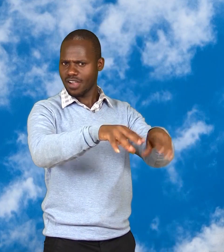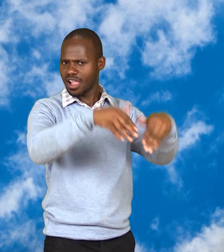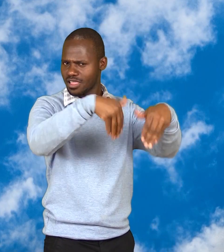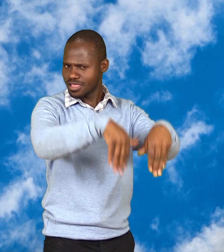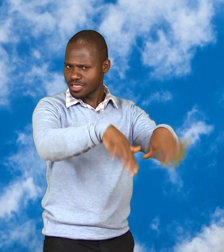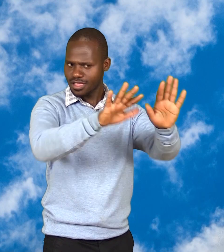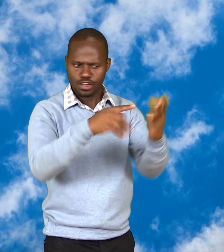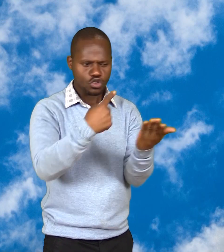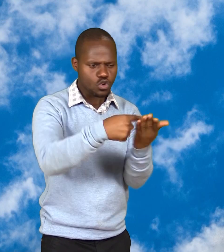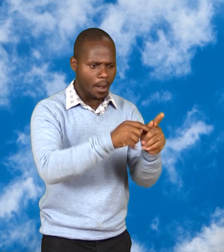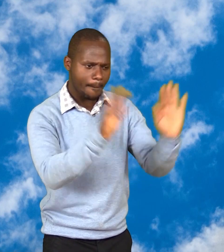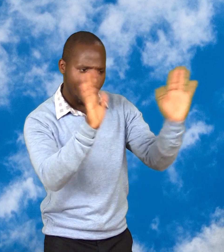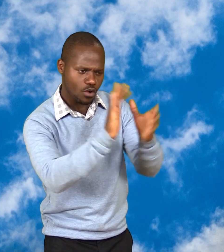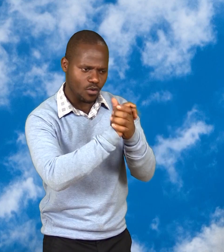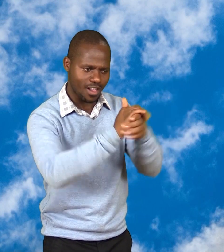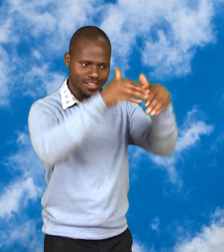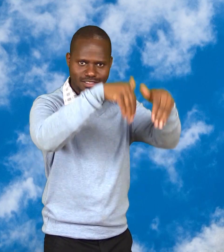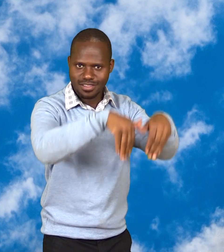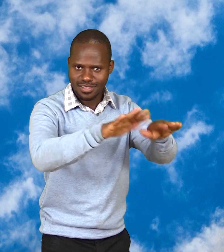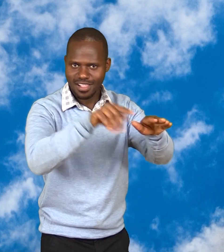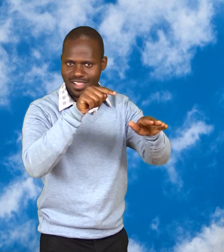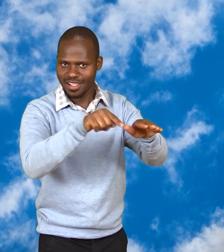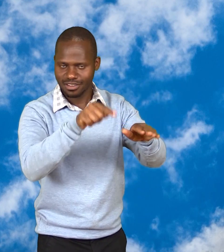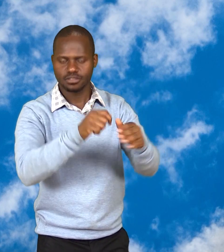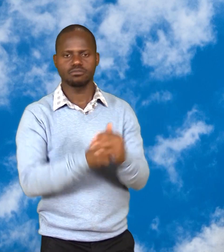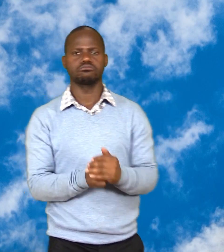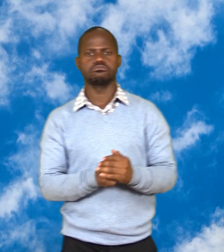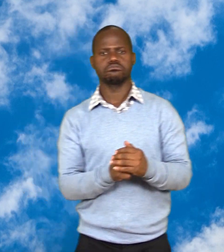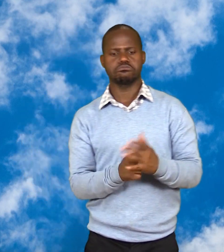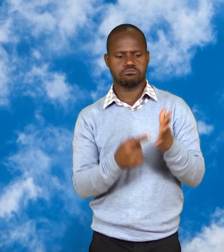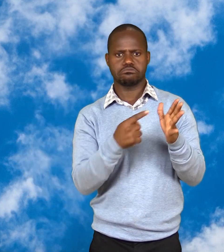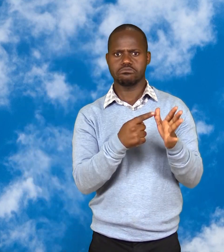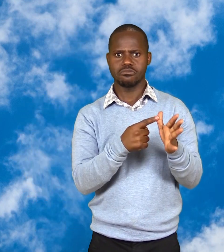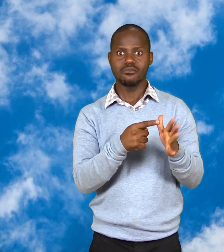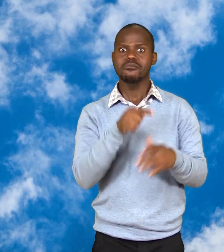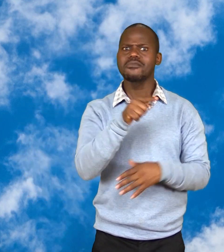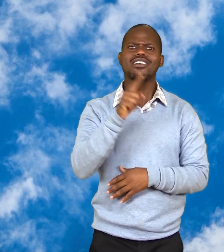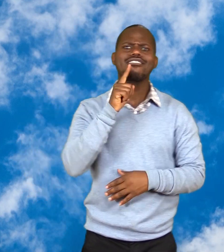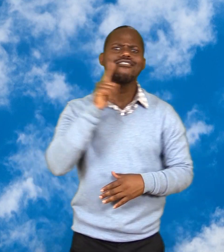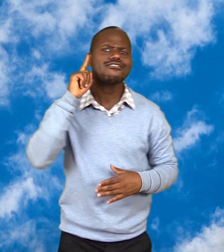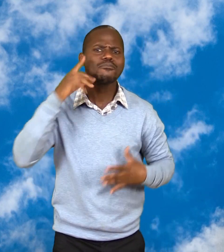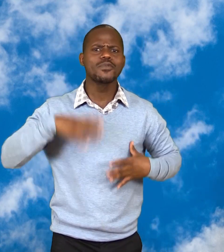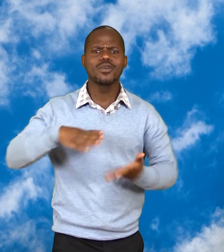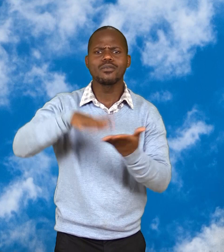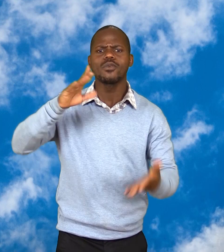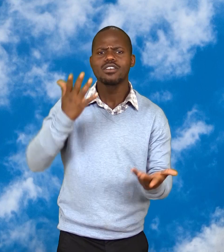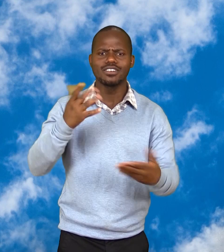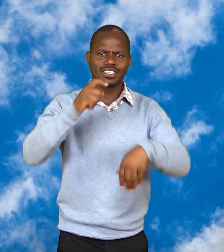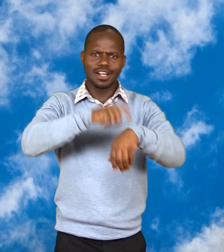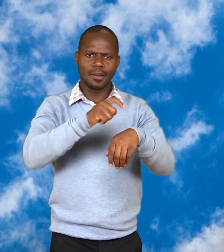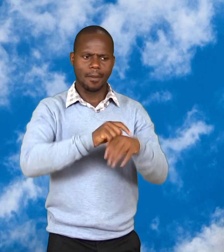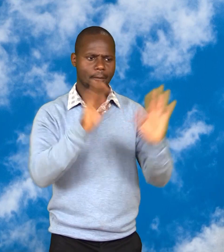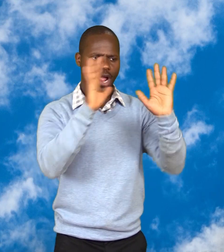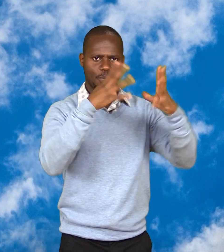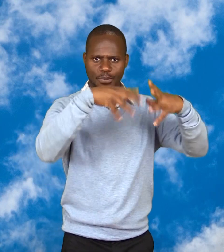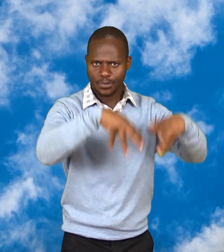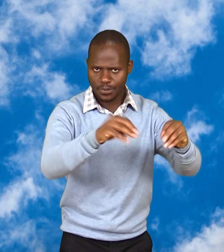The other one is leave taking. Let's say you're in a meeting and it's time for you to recess. Maybe